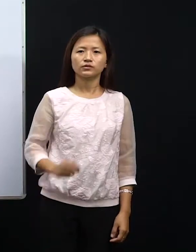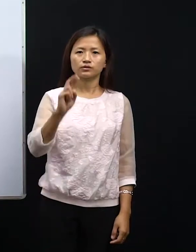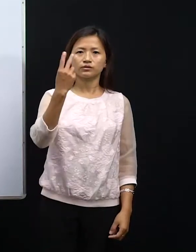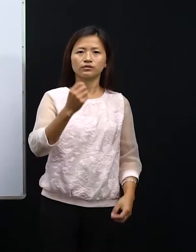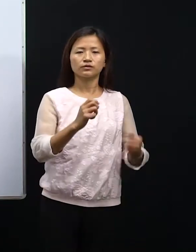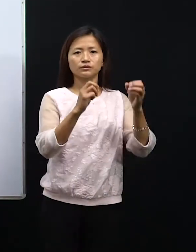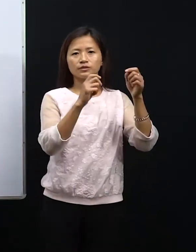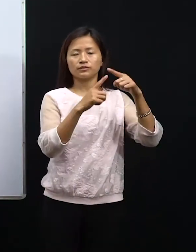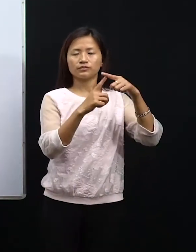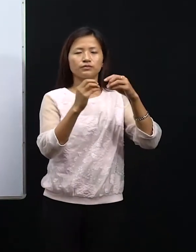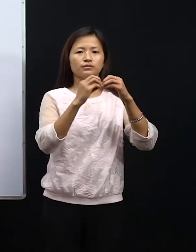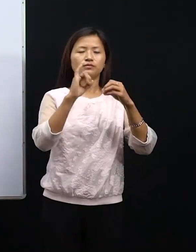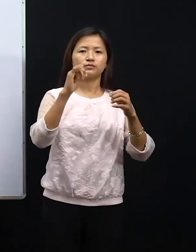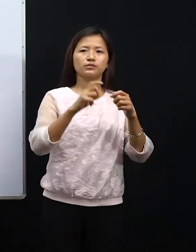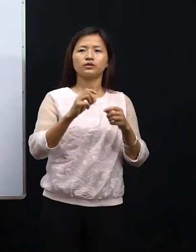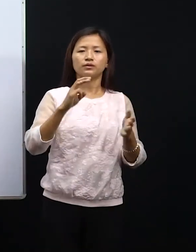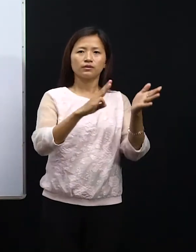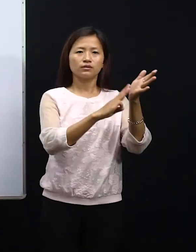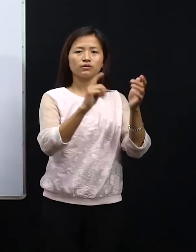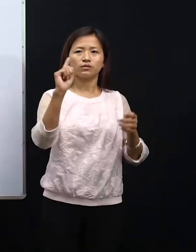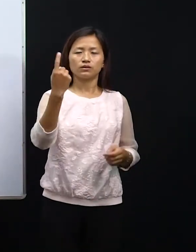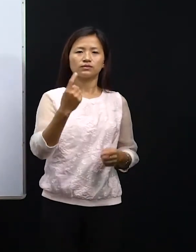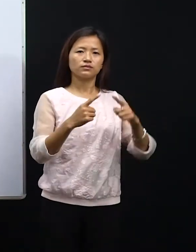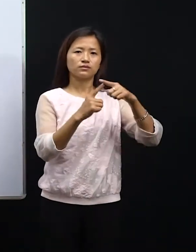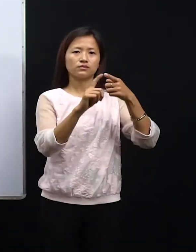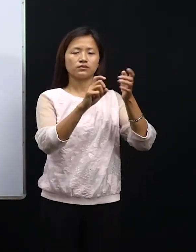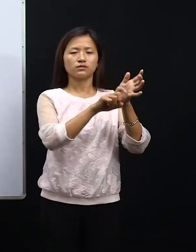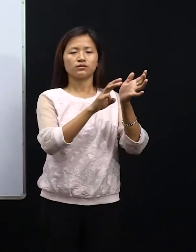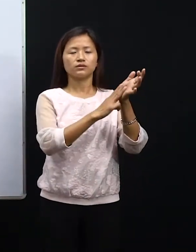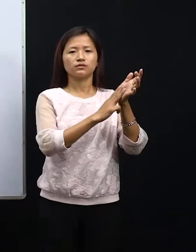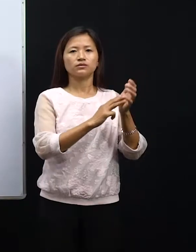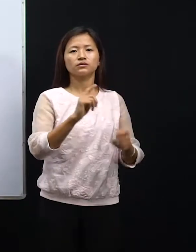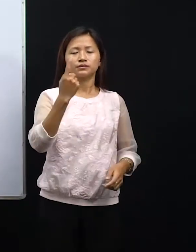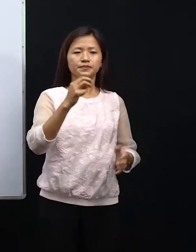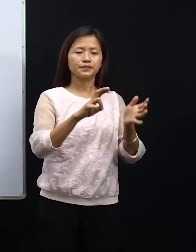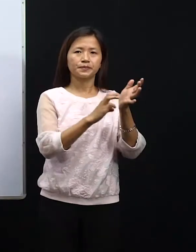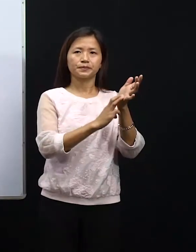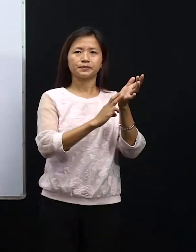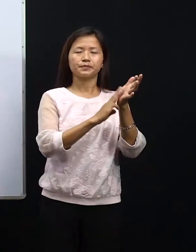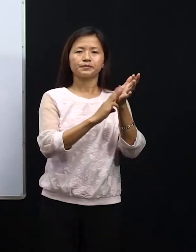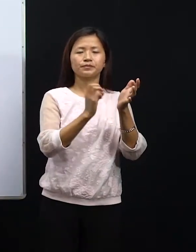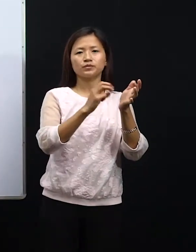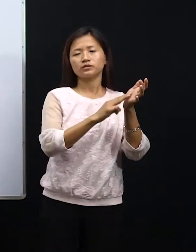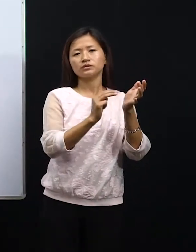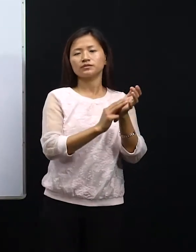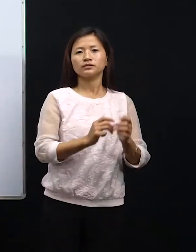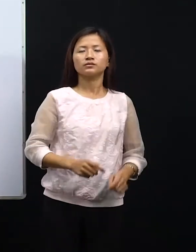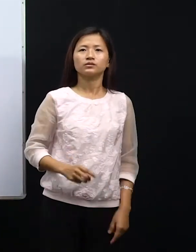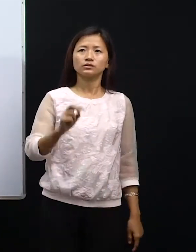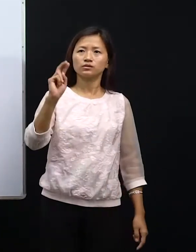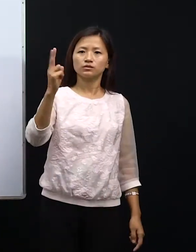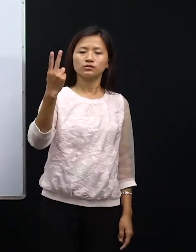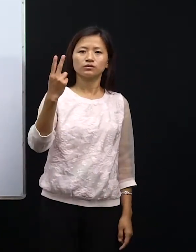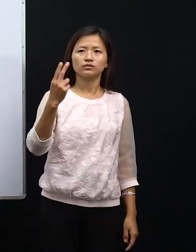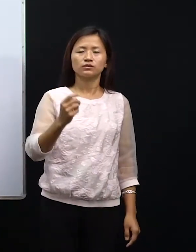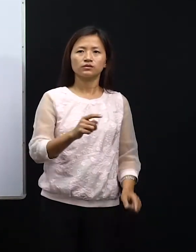1 term means monomial. So let's quickly finish up the rest. 2y minus 3y squared, 2 terms,